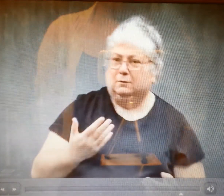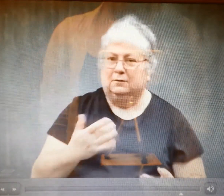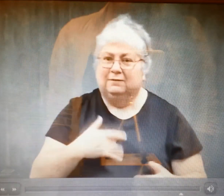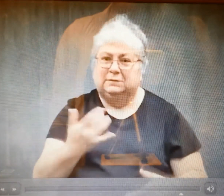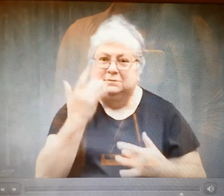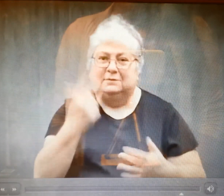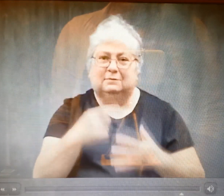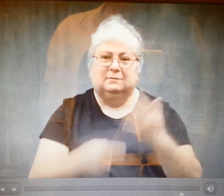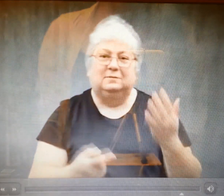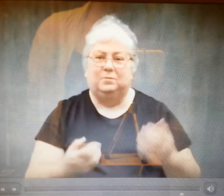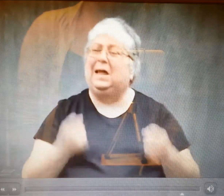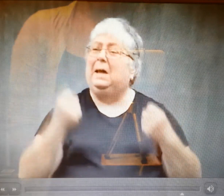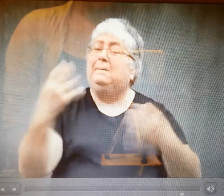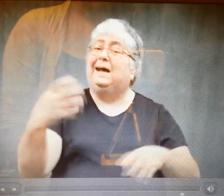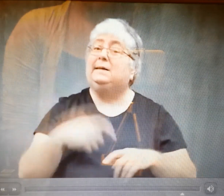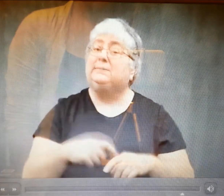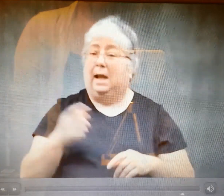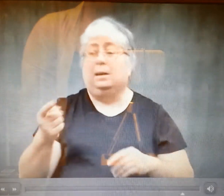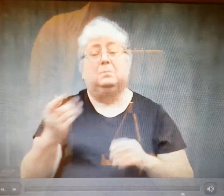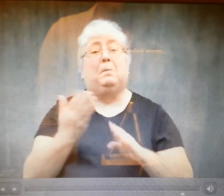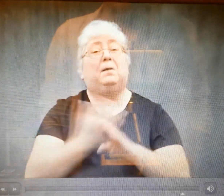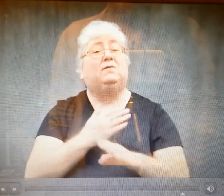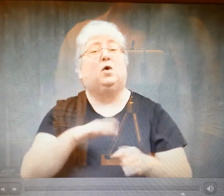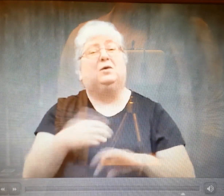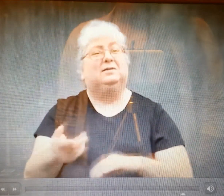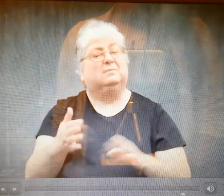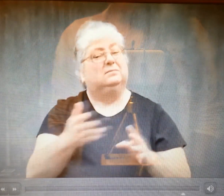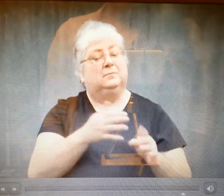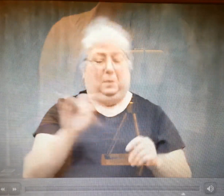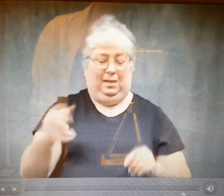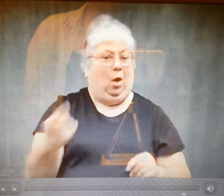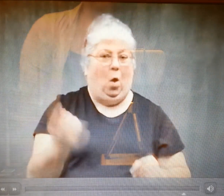It was strange because she always seemed to know when I was sick.